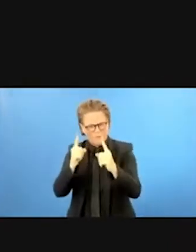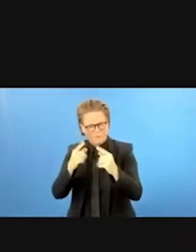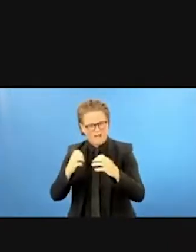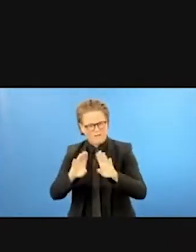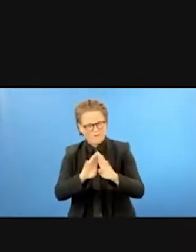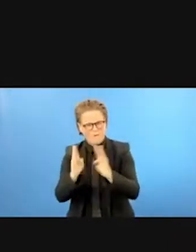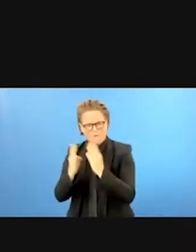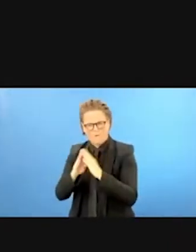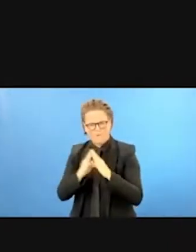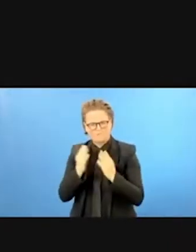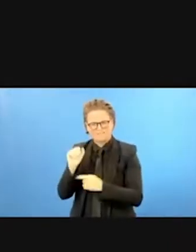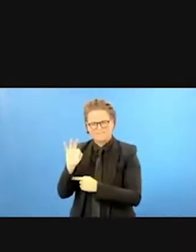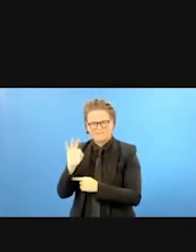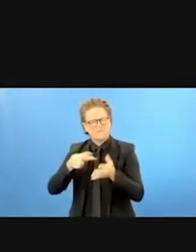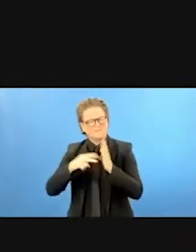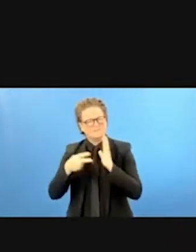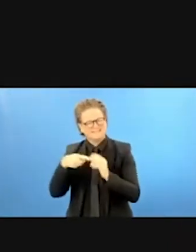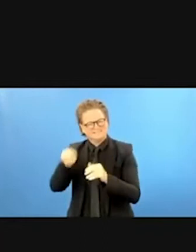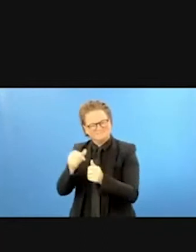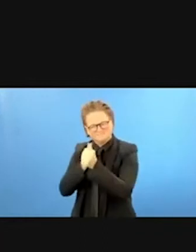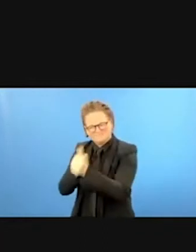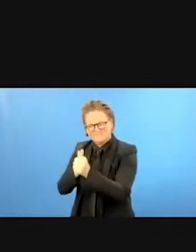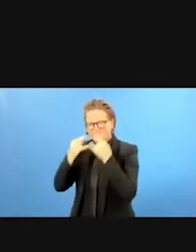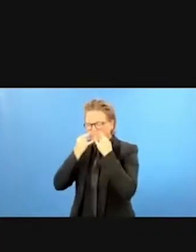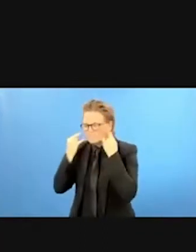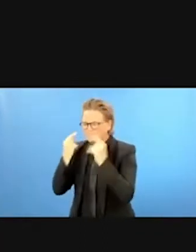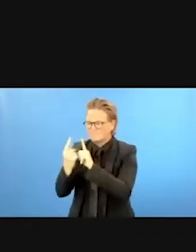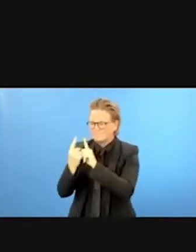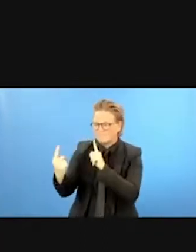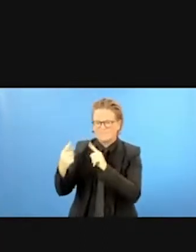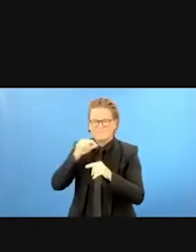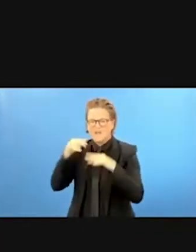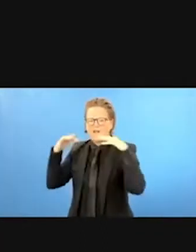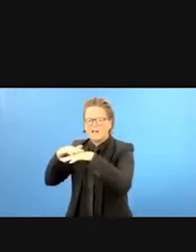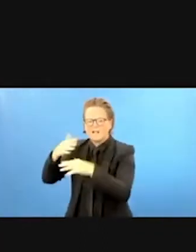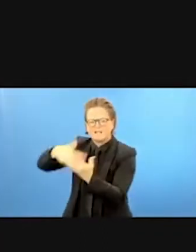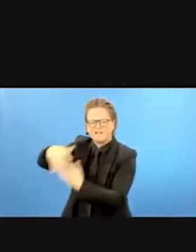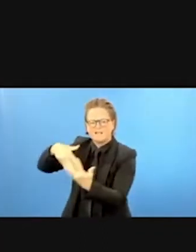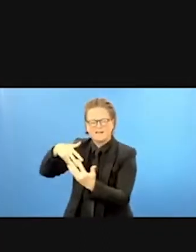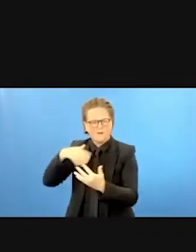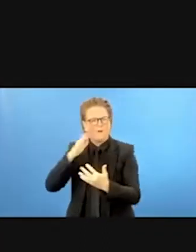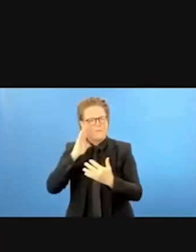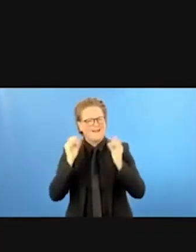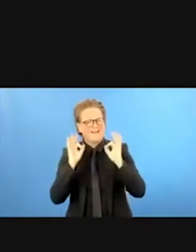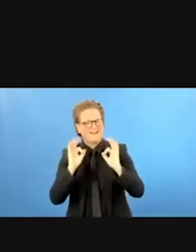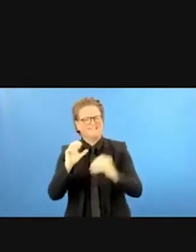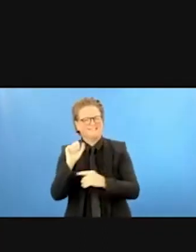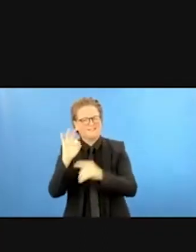physical distancing, and avoid indoor gatherings with members of other households. Go to